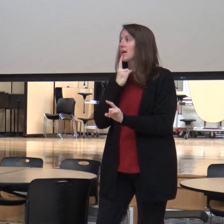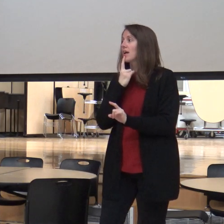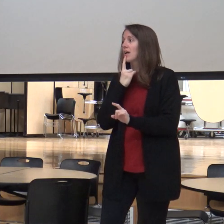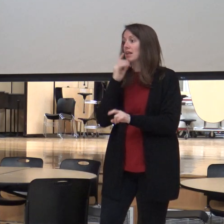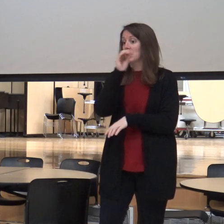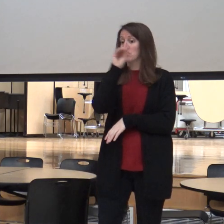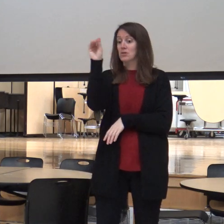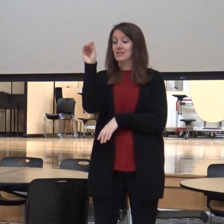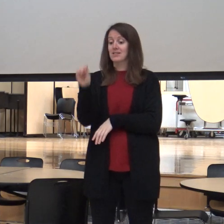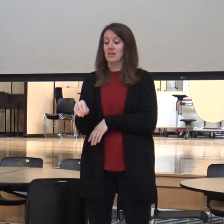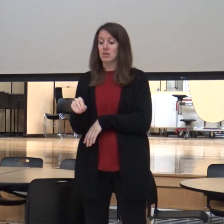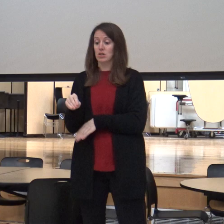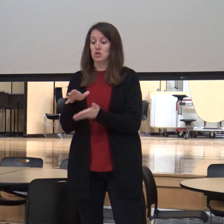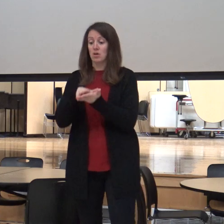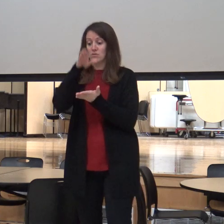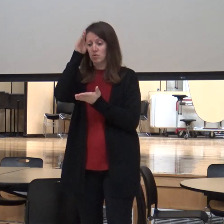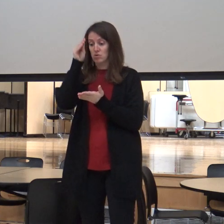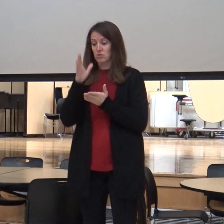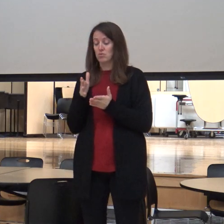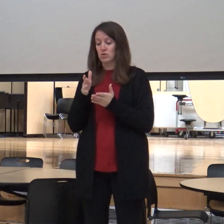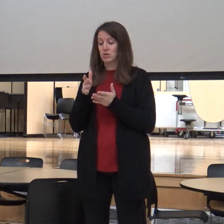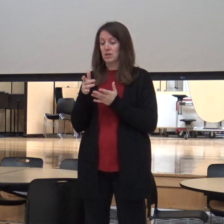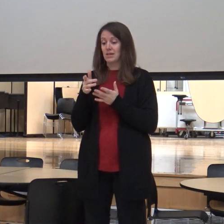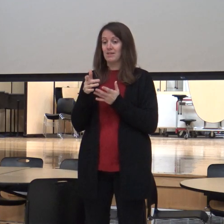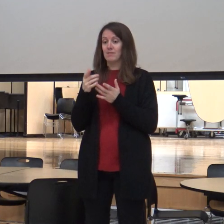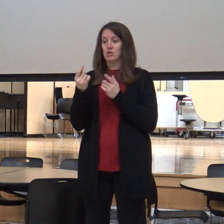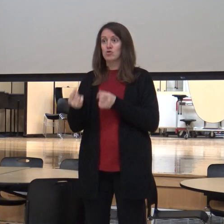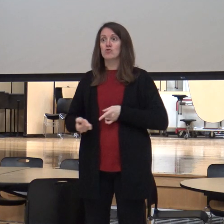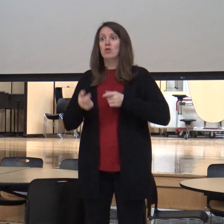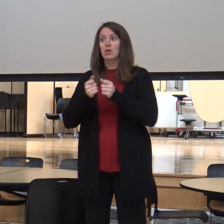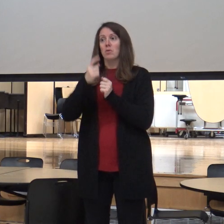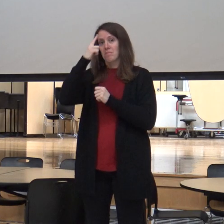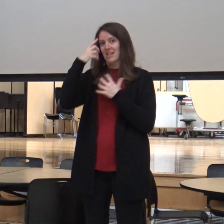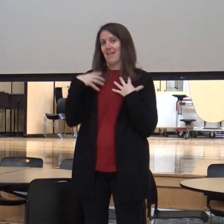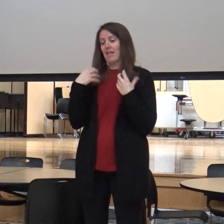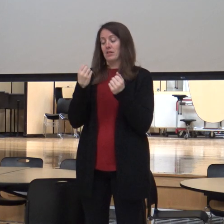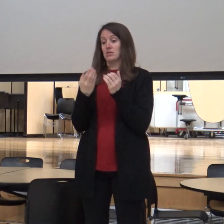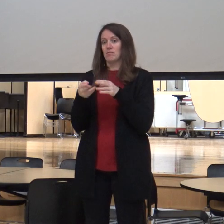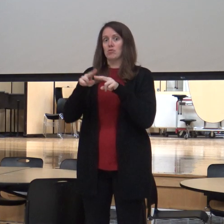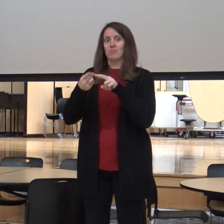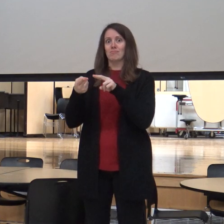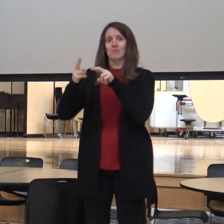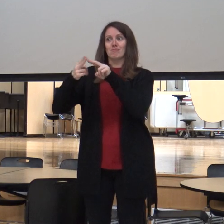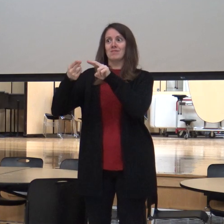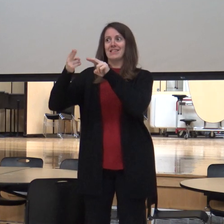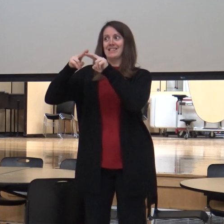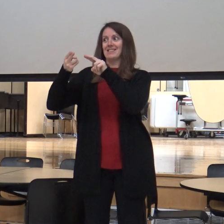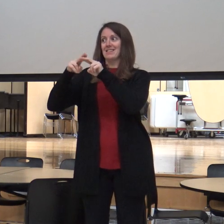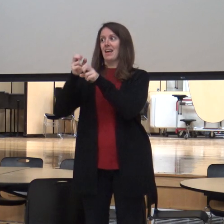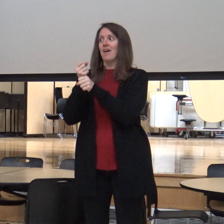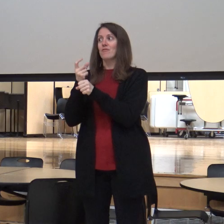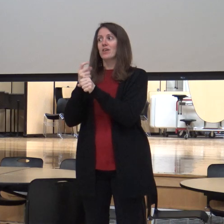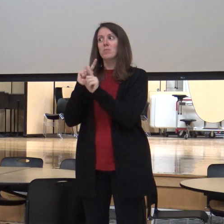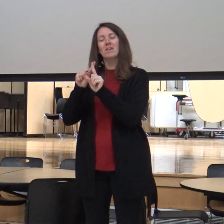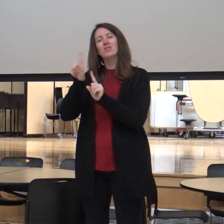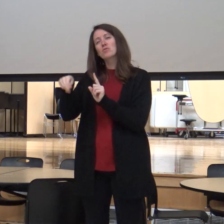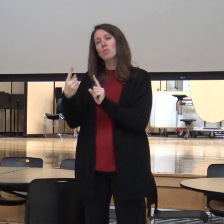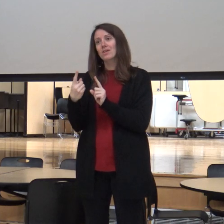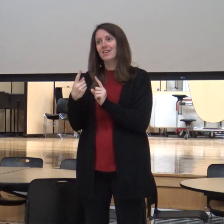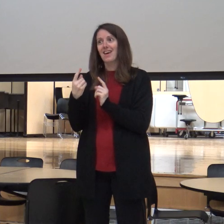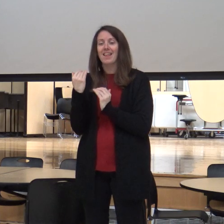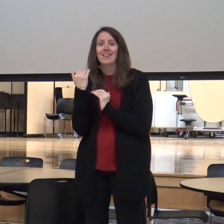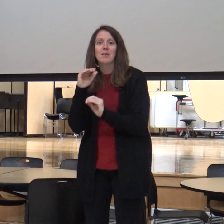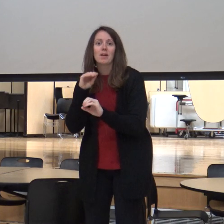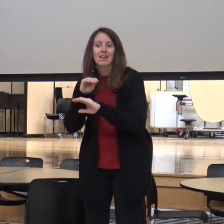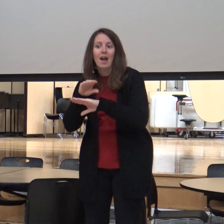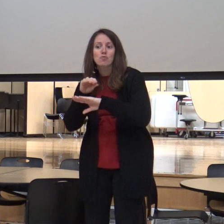of students dealing with mental health is increasing so much every year, and there's only so many counselors in the school, and there's